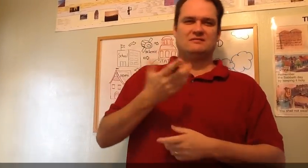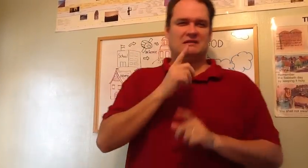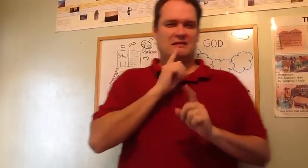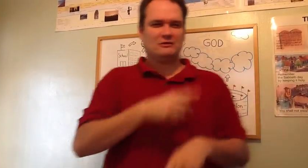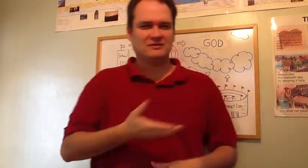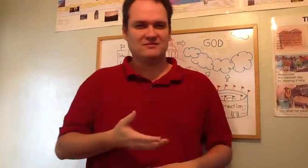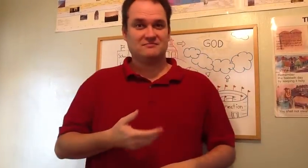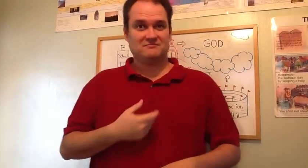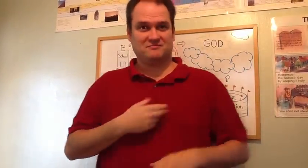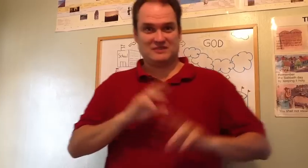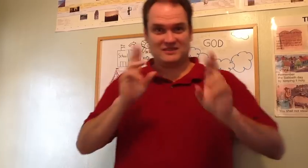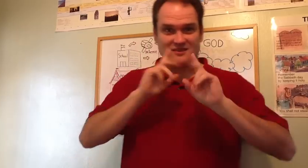you forever."